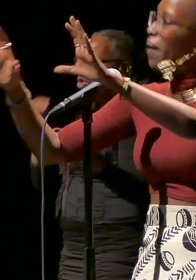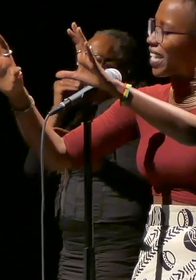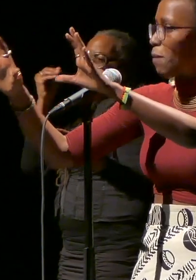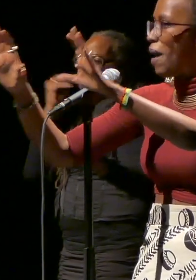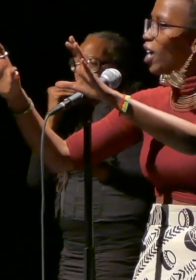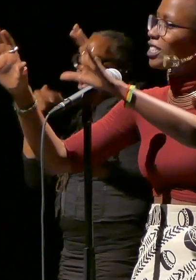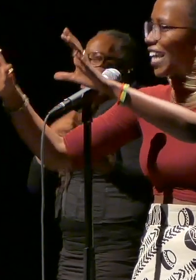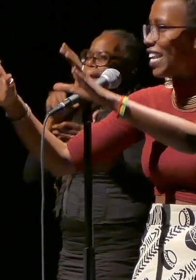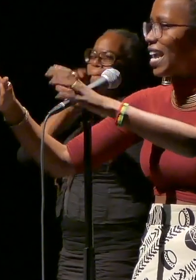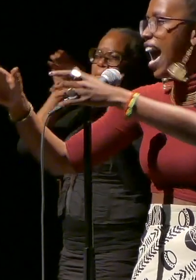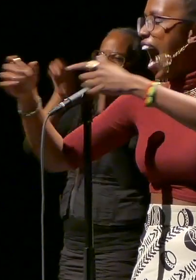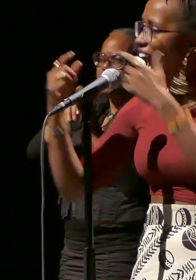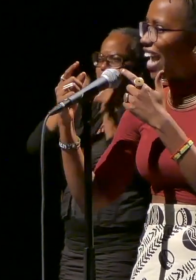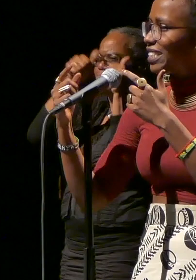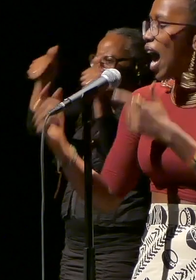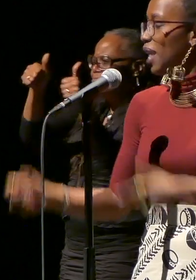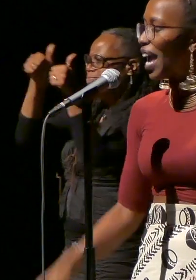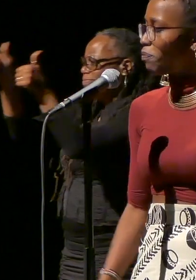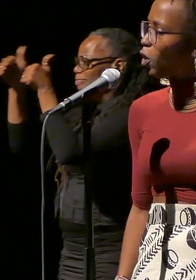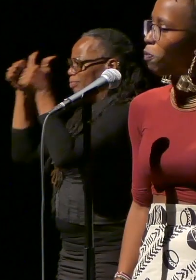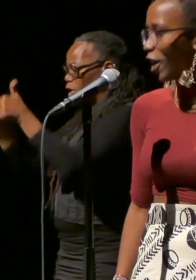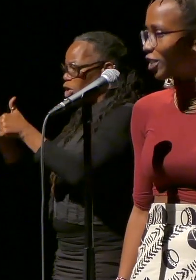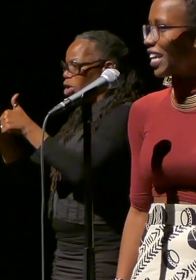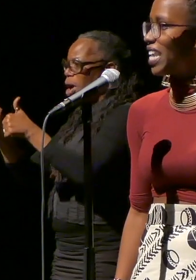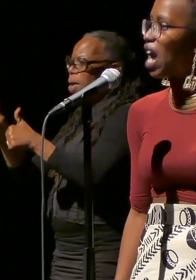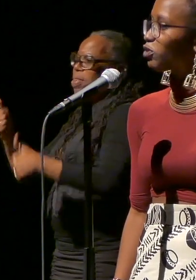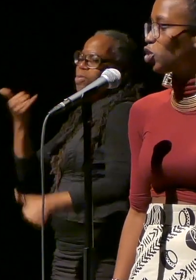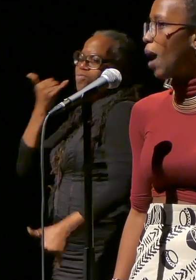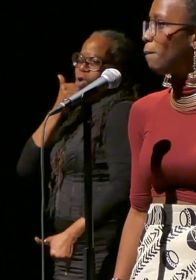hair, pink and pale skin, eyes, a light